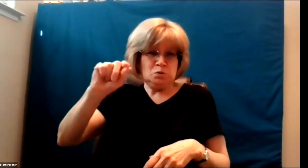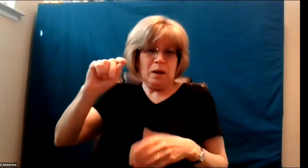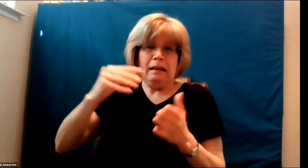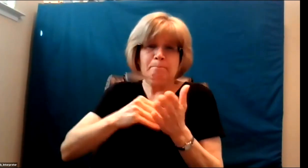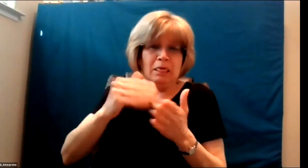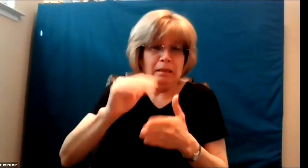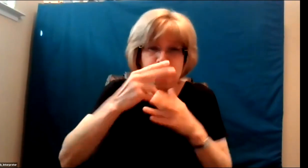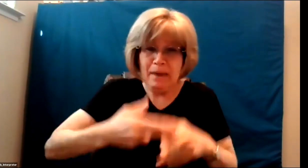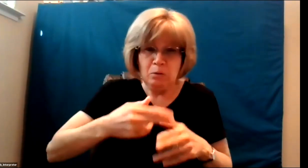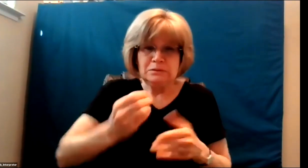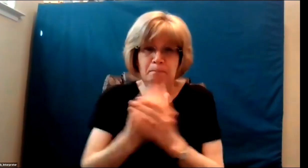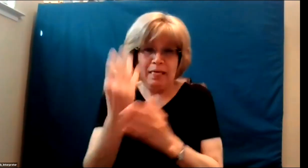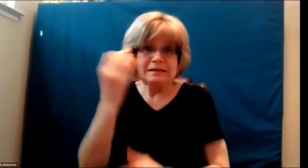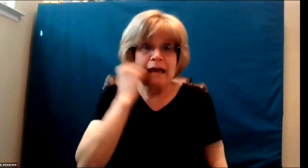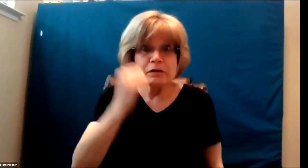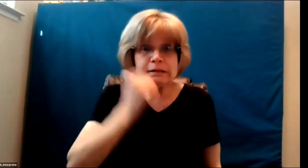daily.